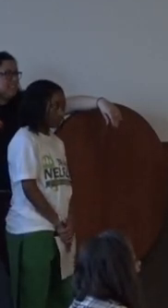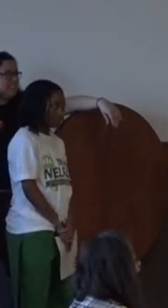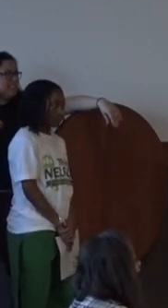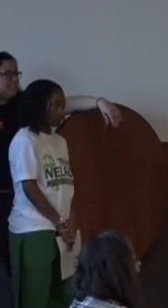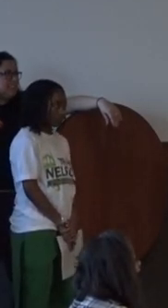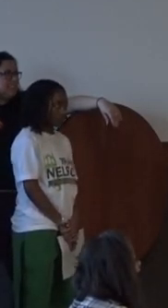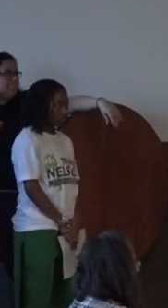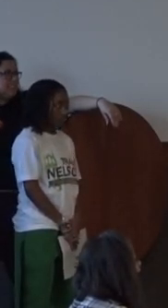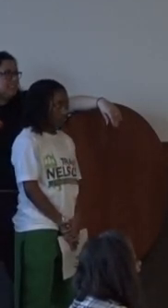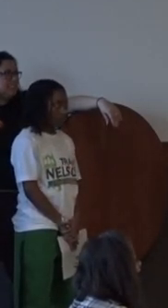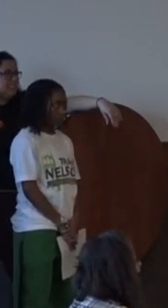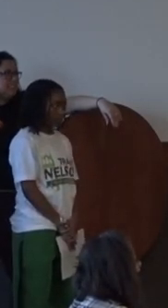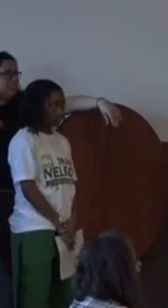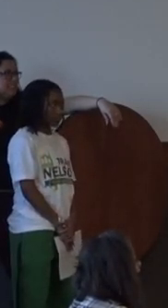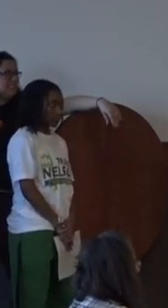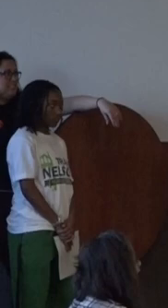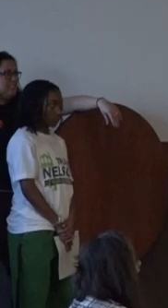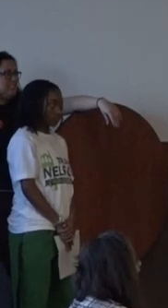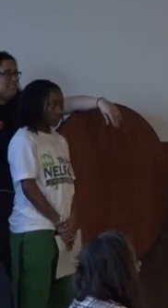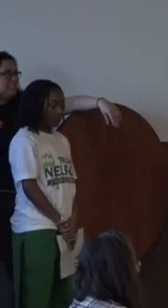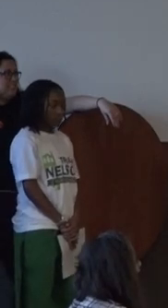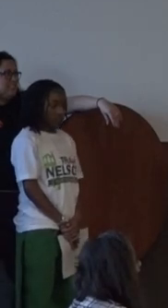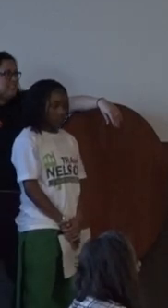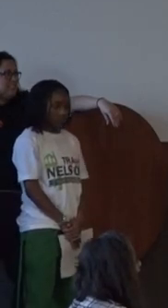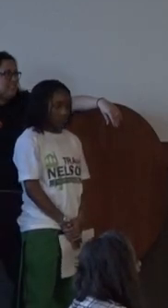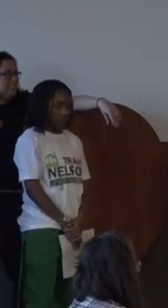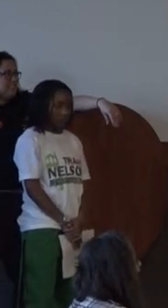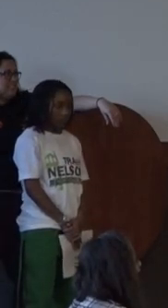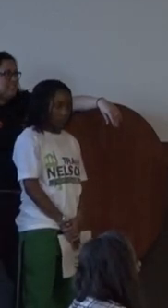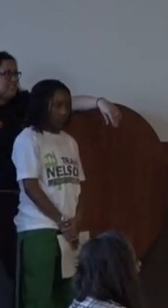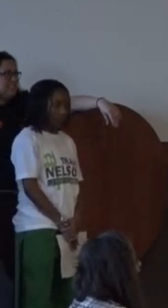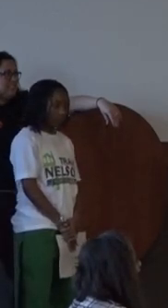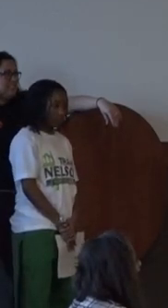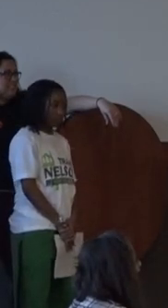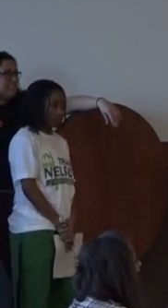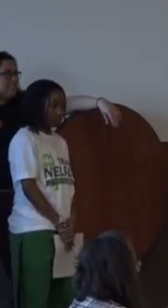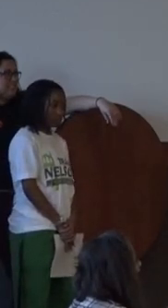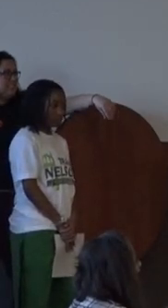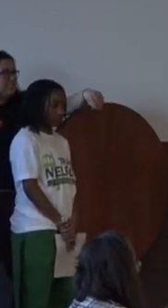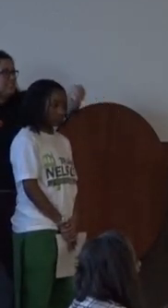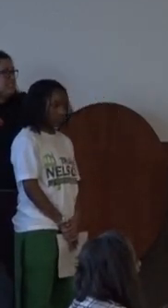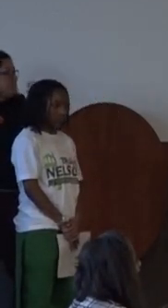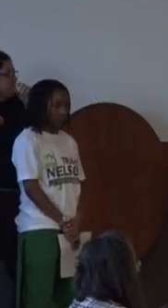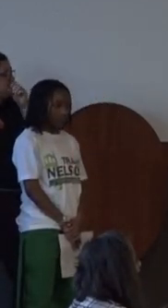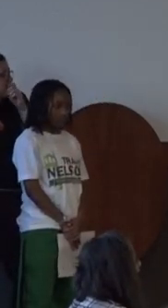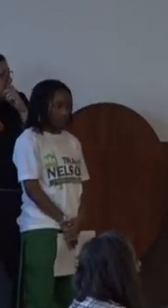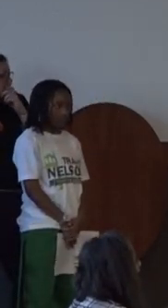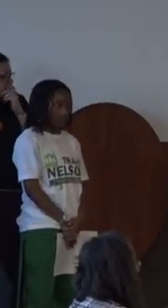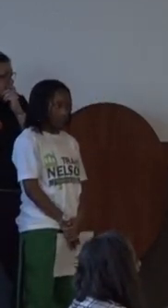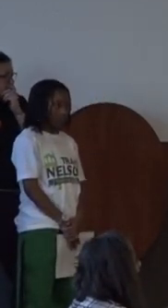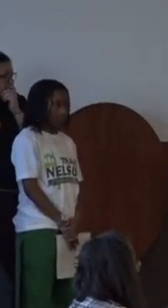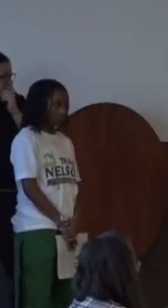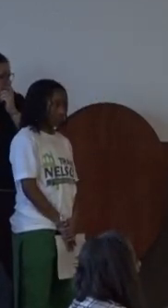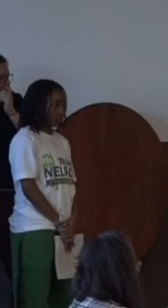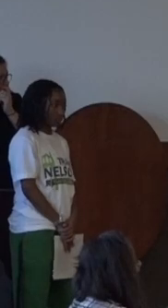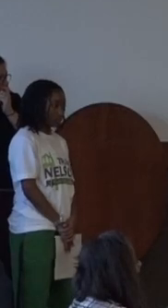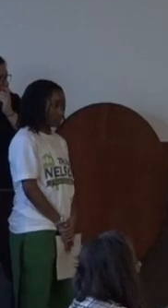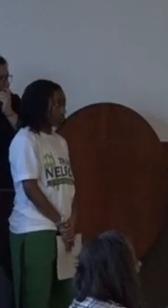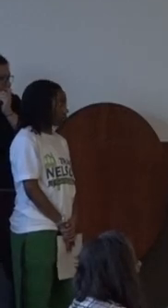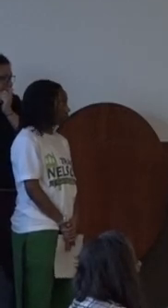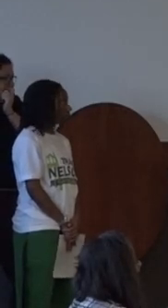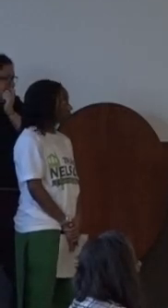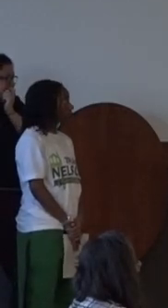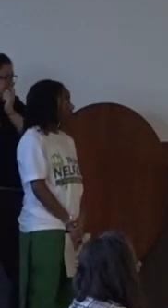gap. There's a health gap. If you were a black man in this country, you are going to, on average, live